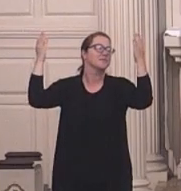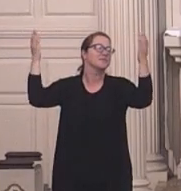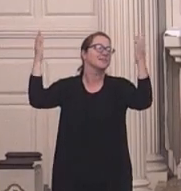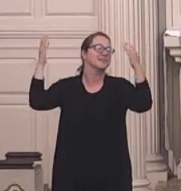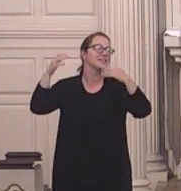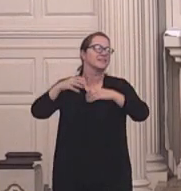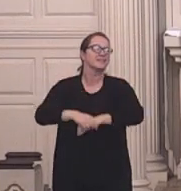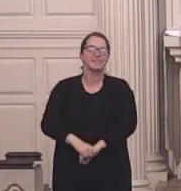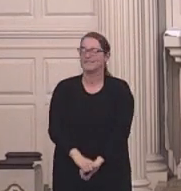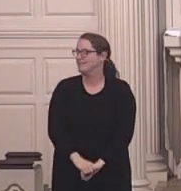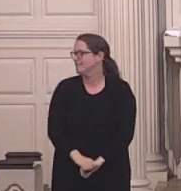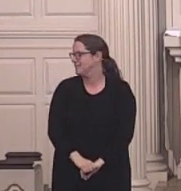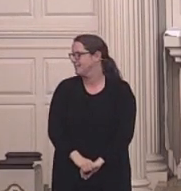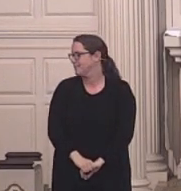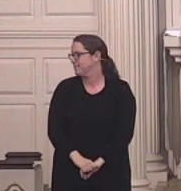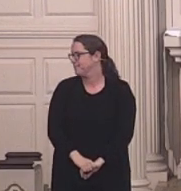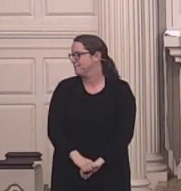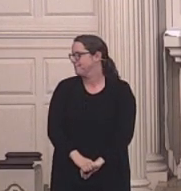Alleluia.